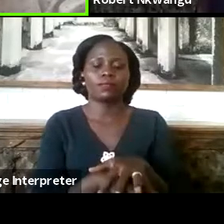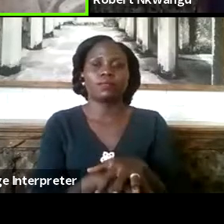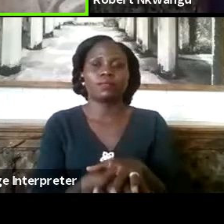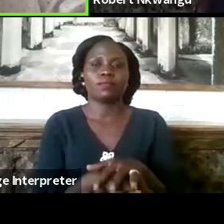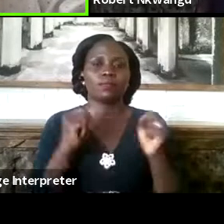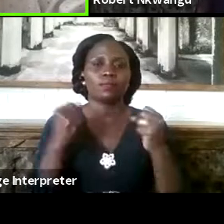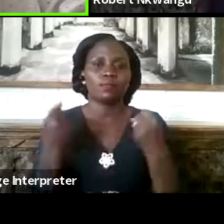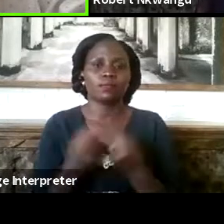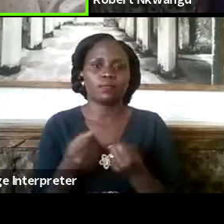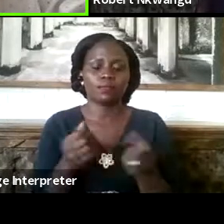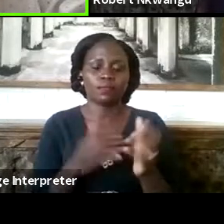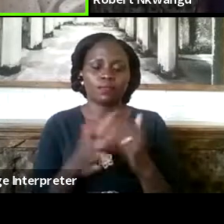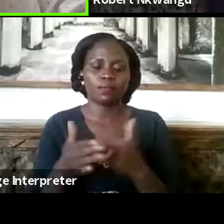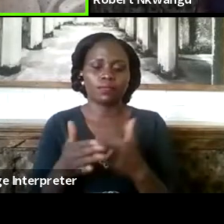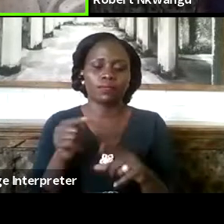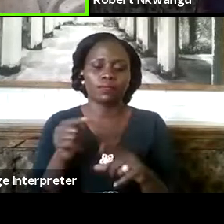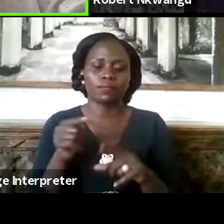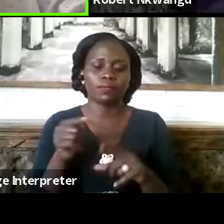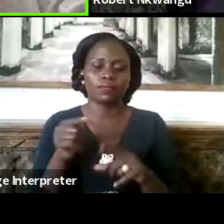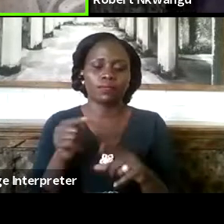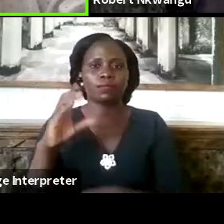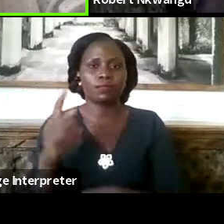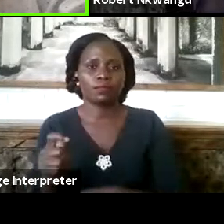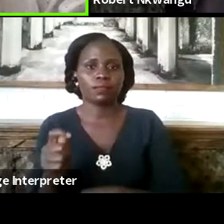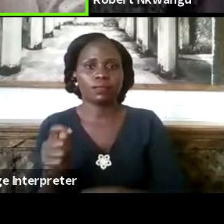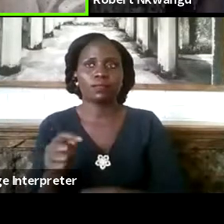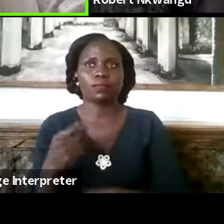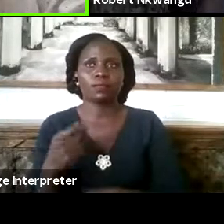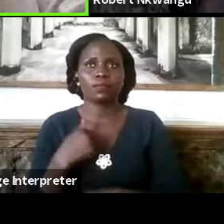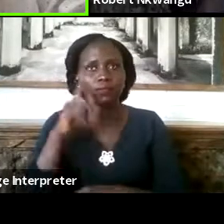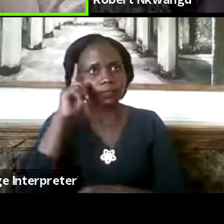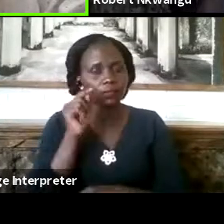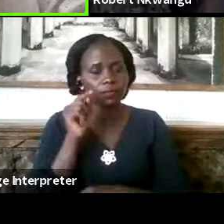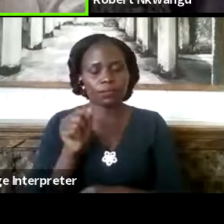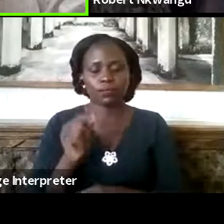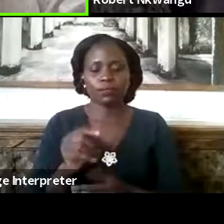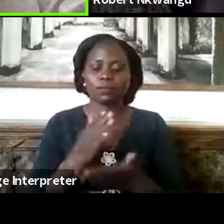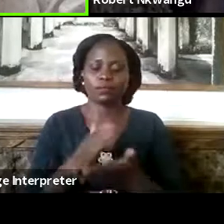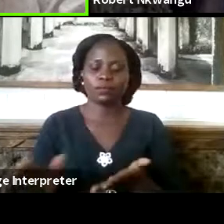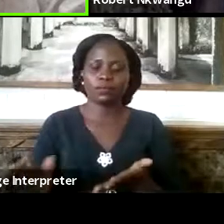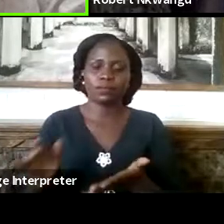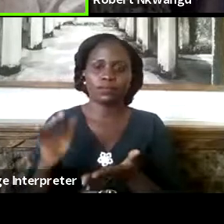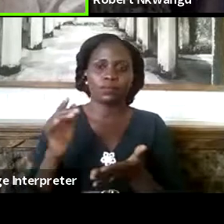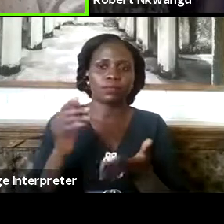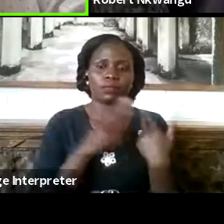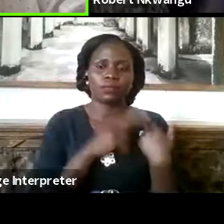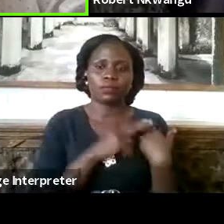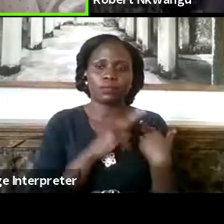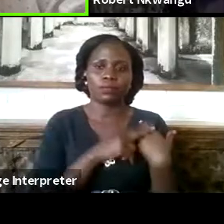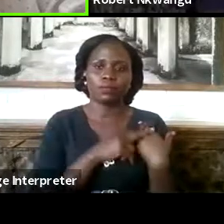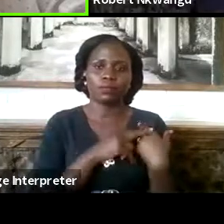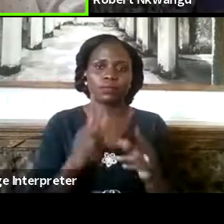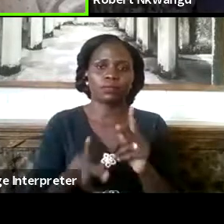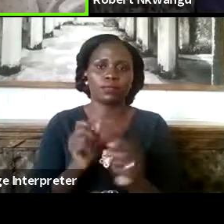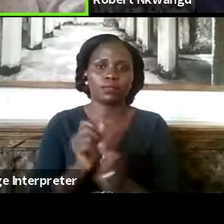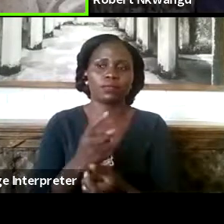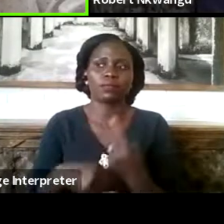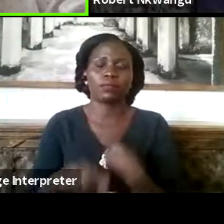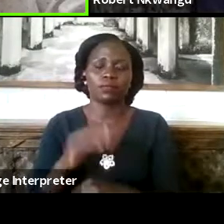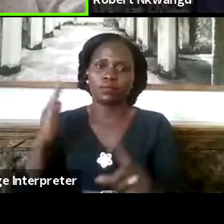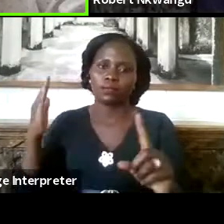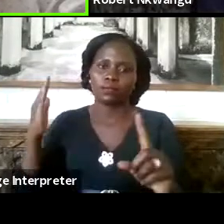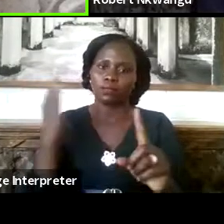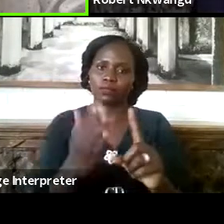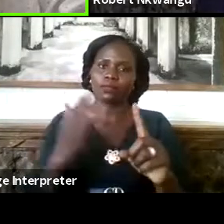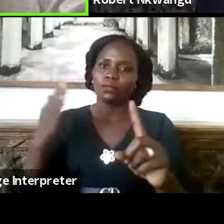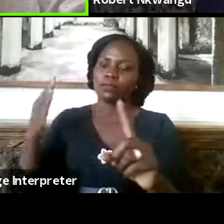I think this is a responsibility of the OPDs themselves to reach out to these big actors and make sure